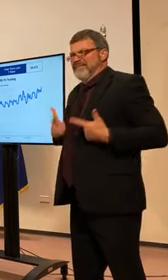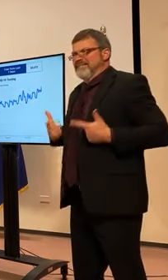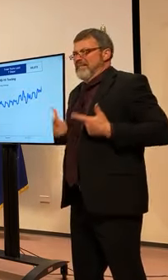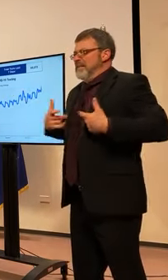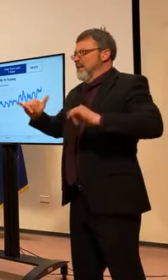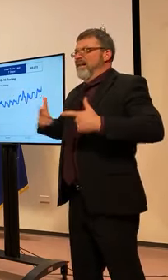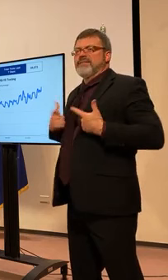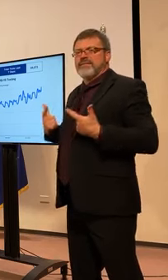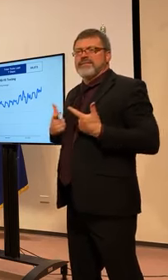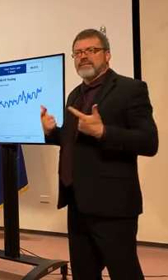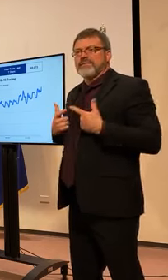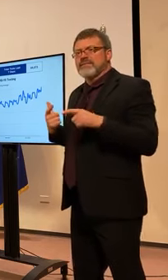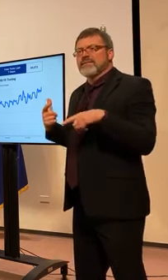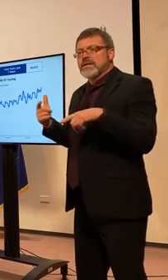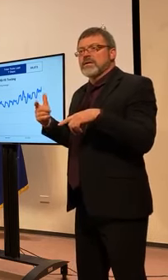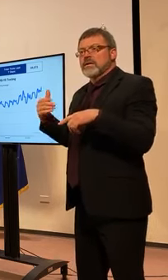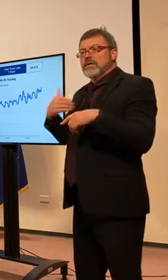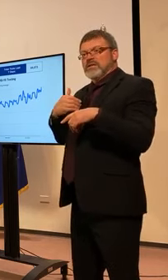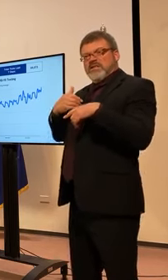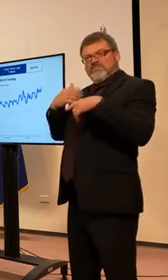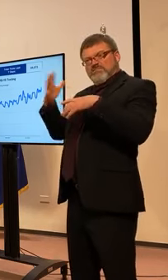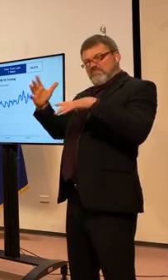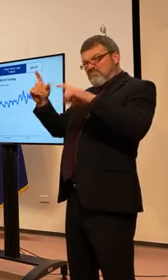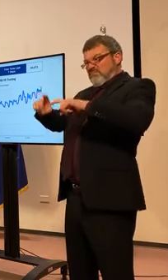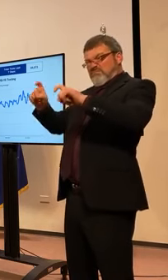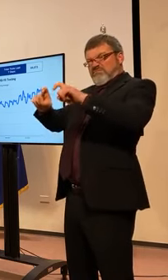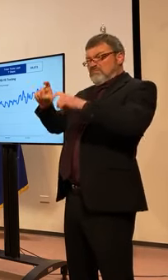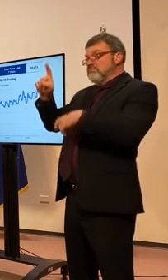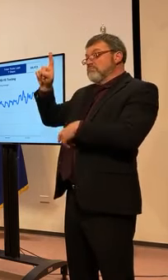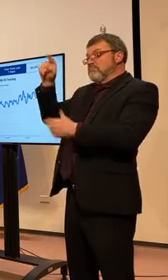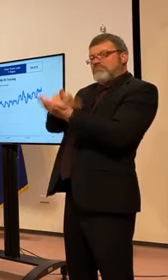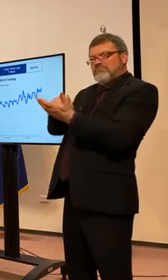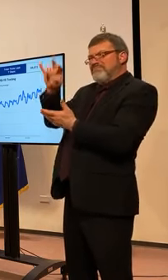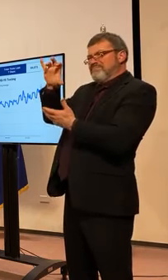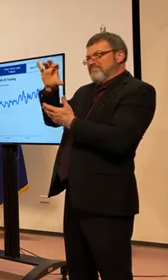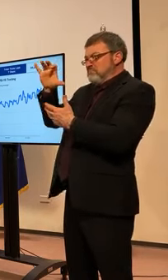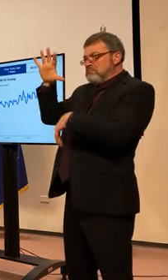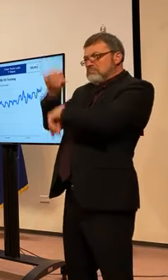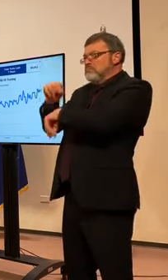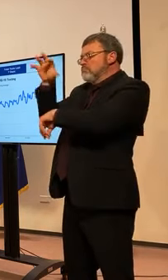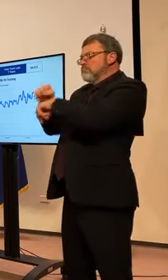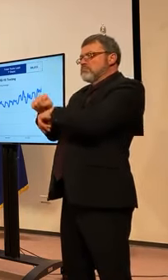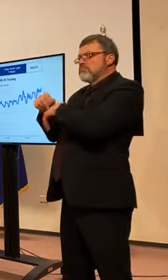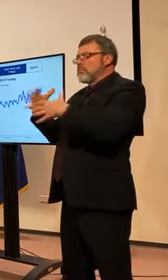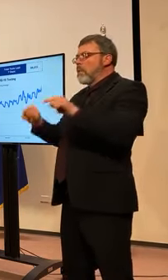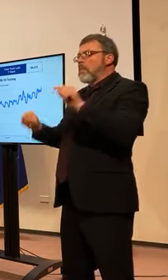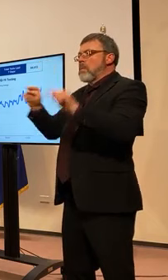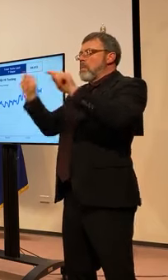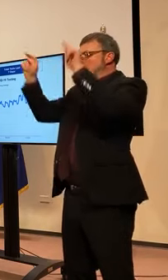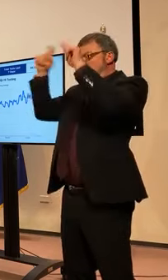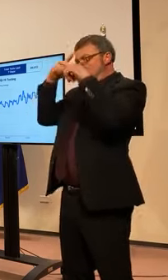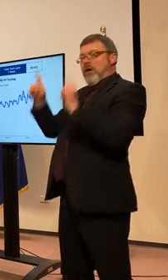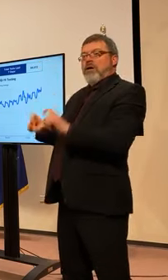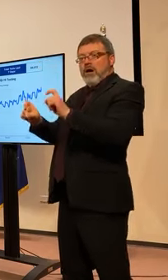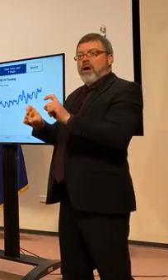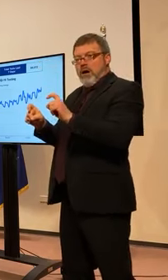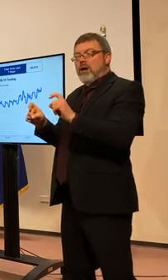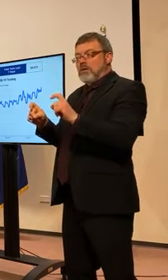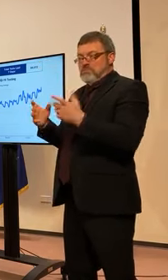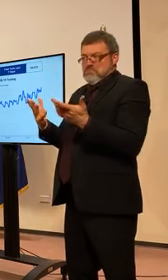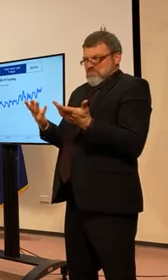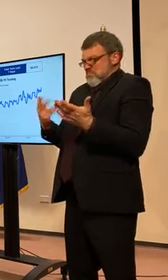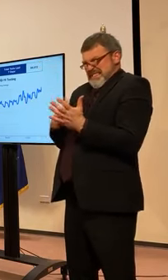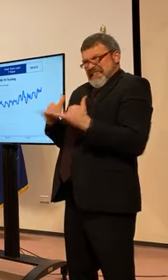than 1,700 additional testing appointments at various locations throughout the state. We will offer